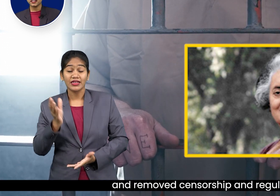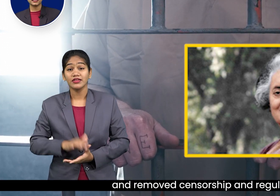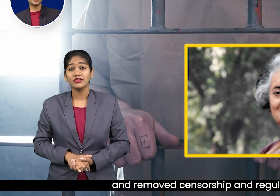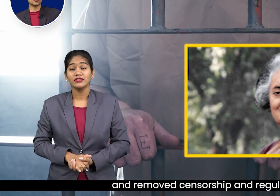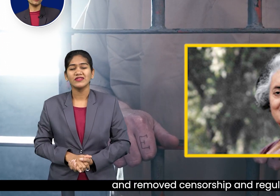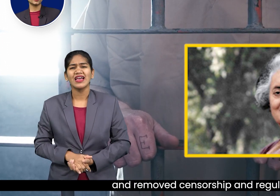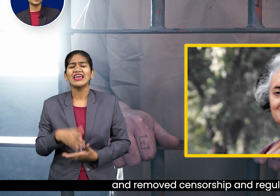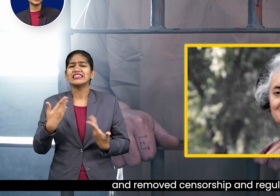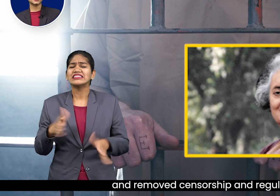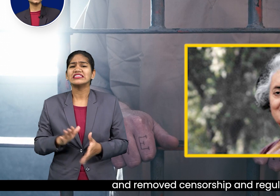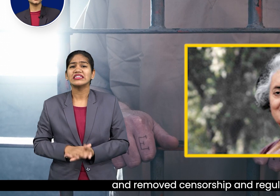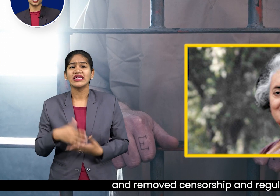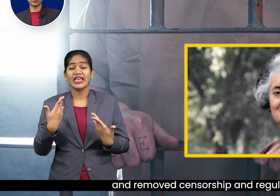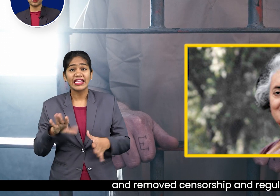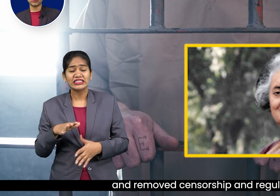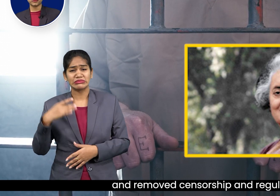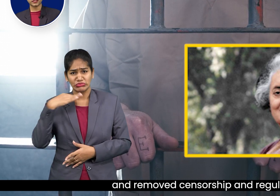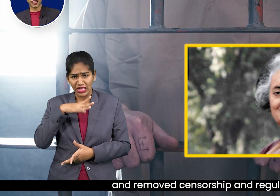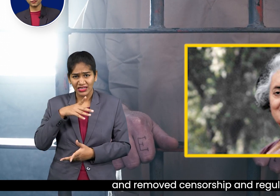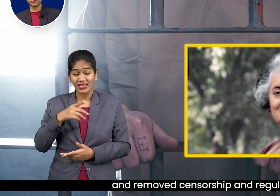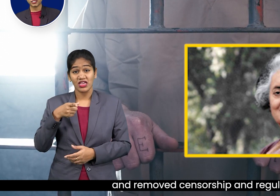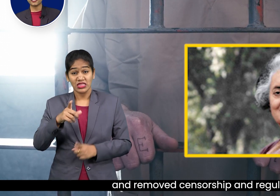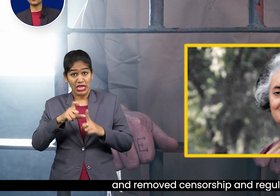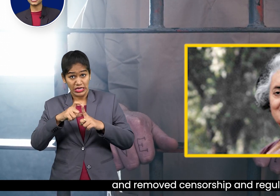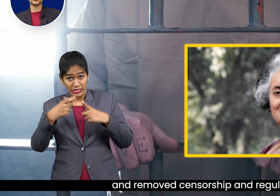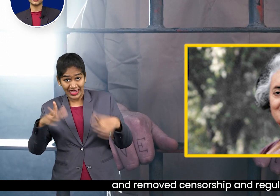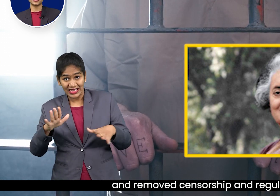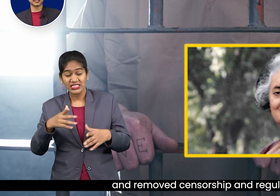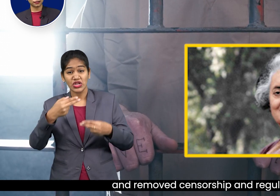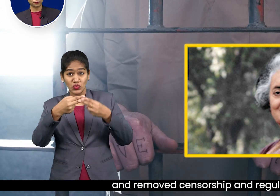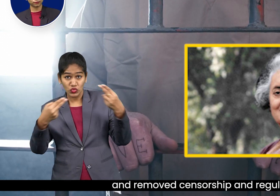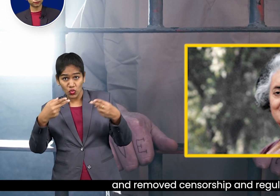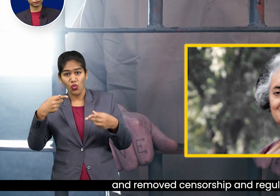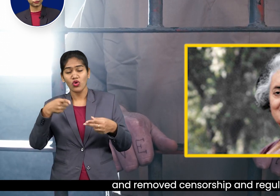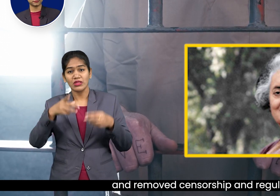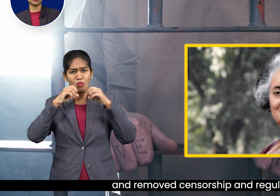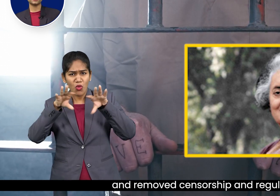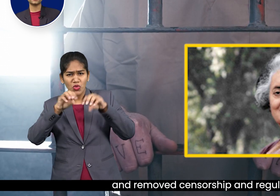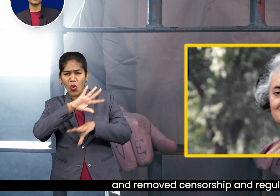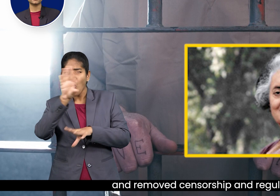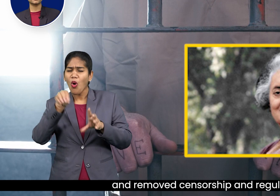And removed censorship and regulations.